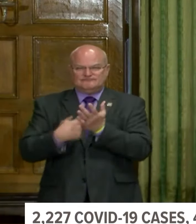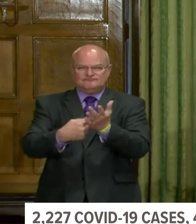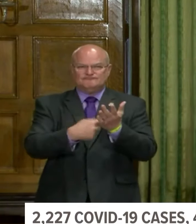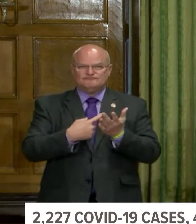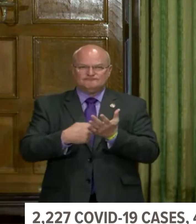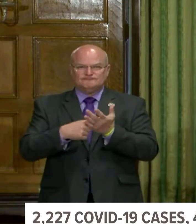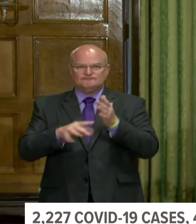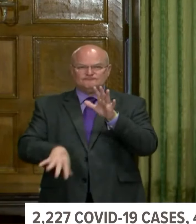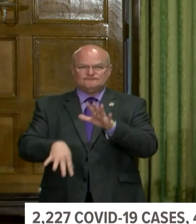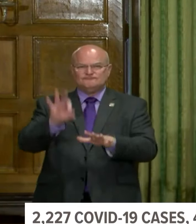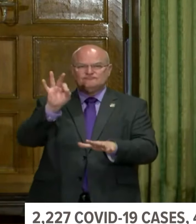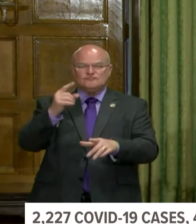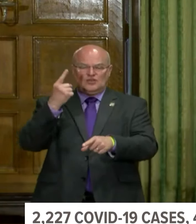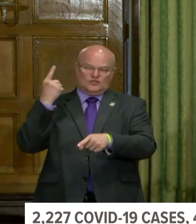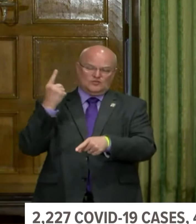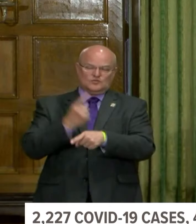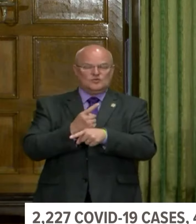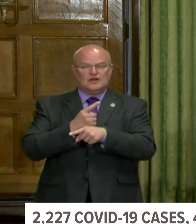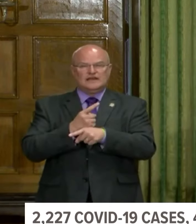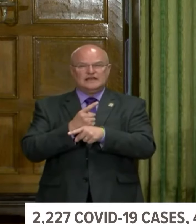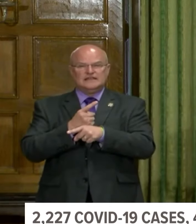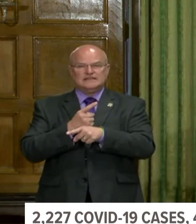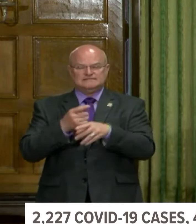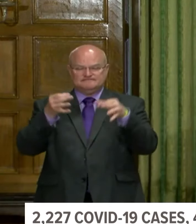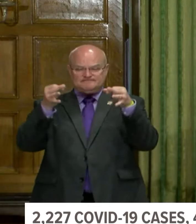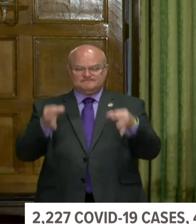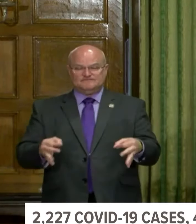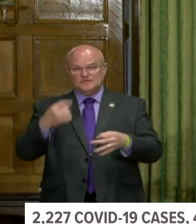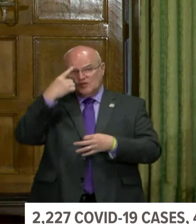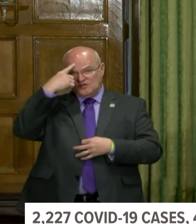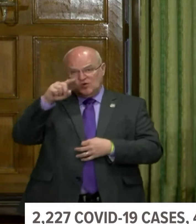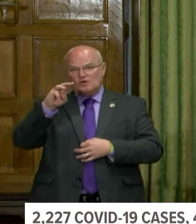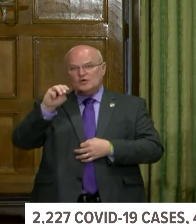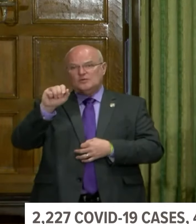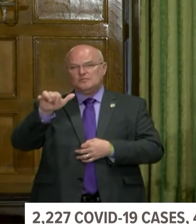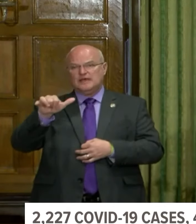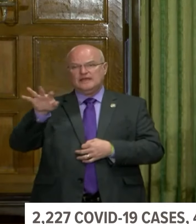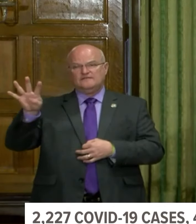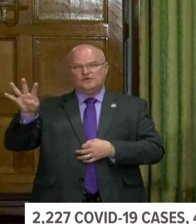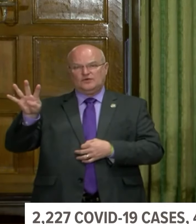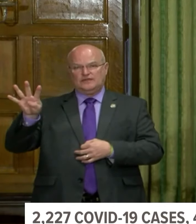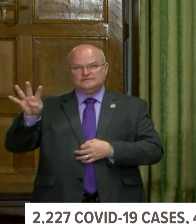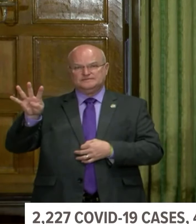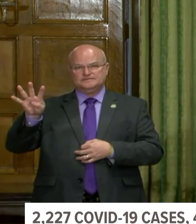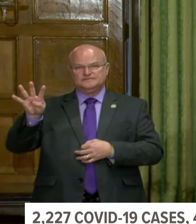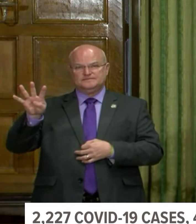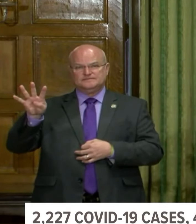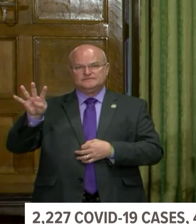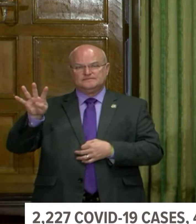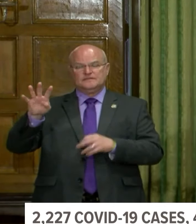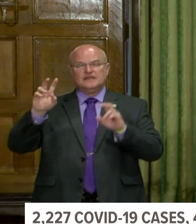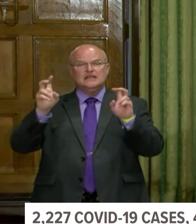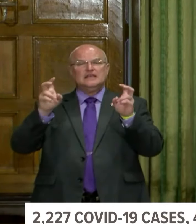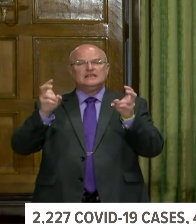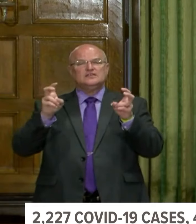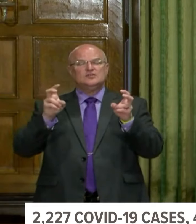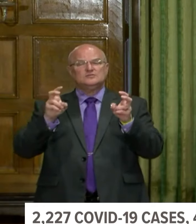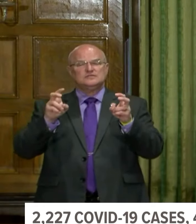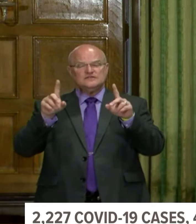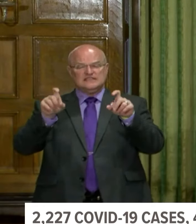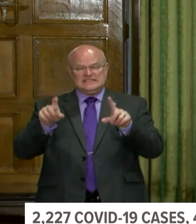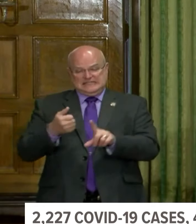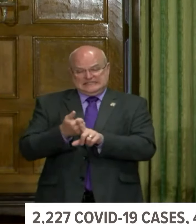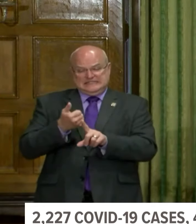come up with the right judgment for May 4th. You know, in terms of the